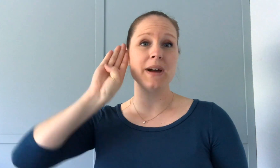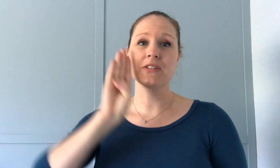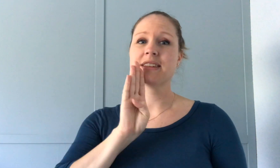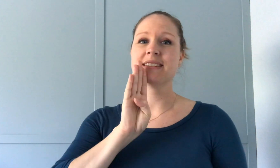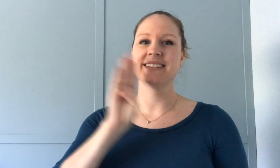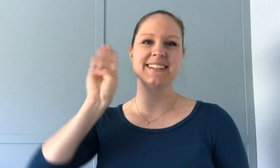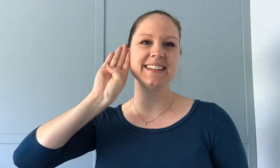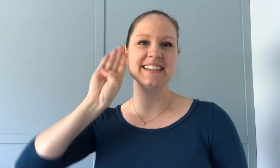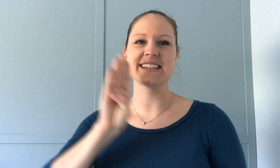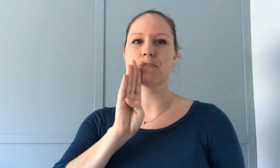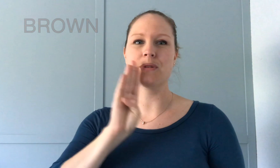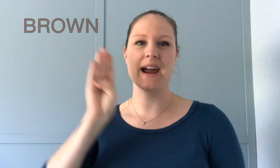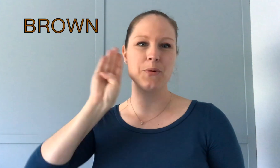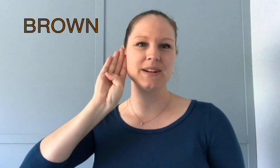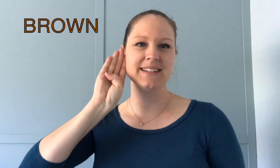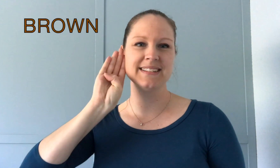mouth. This is brown.